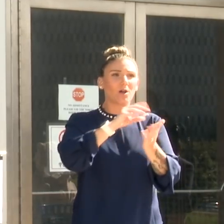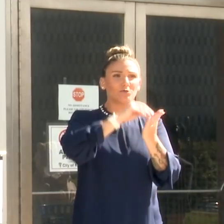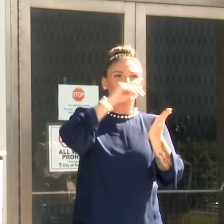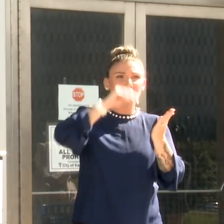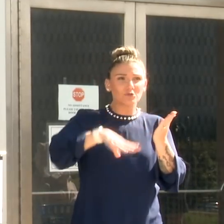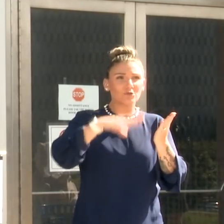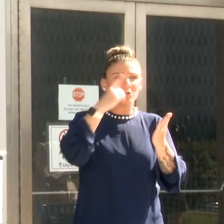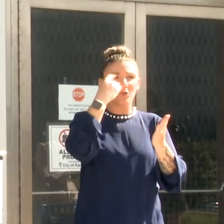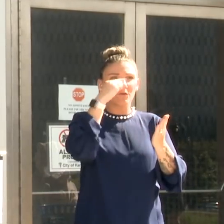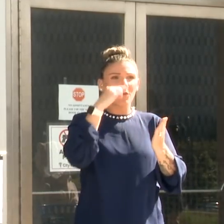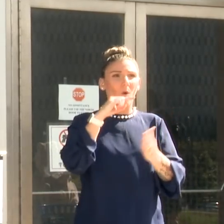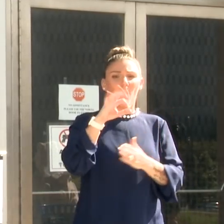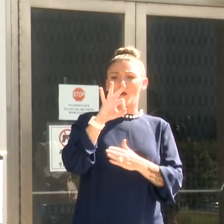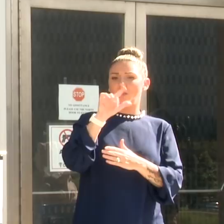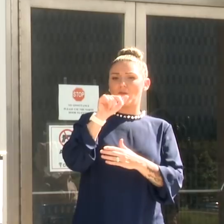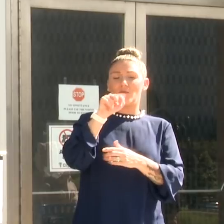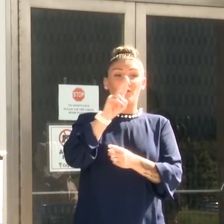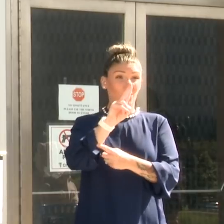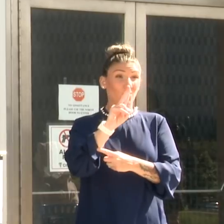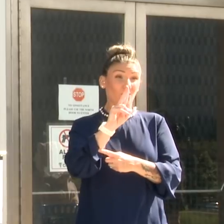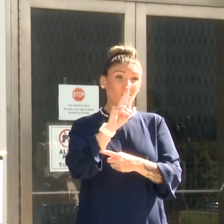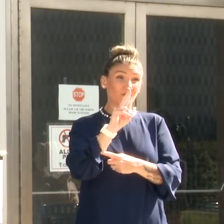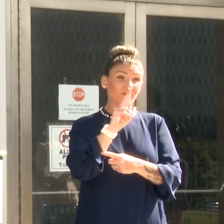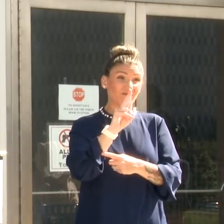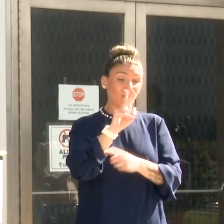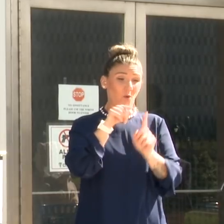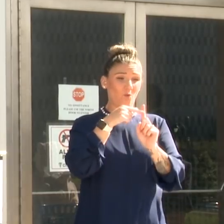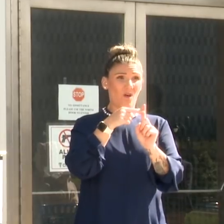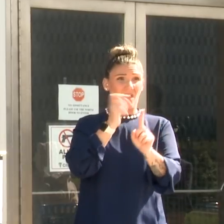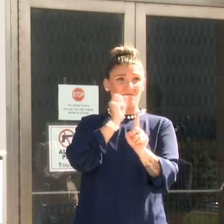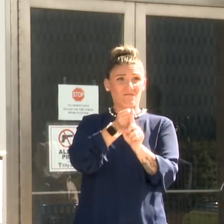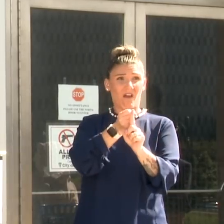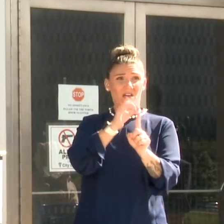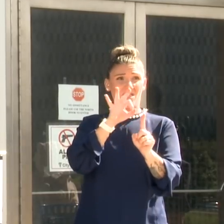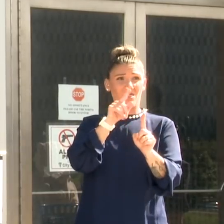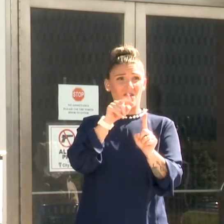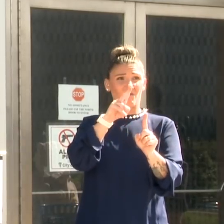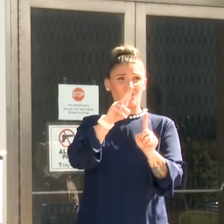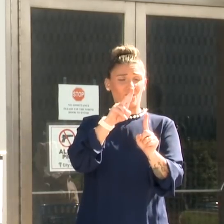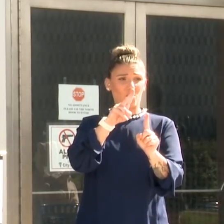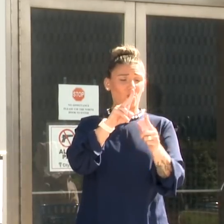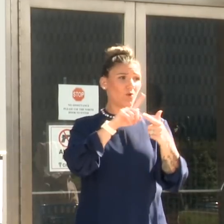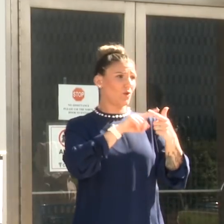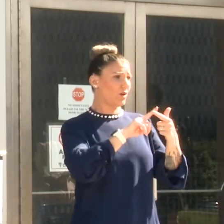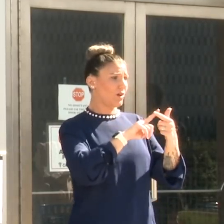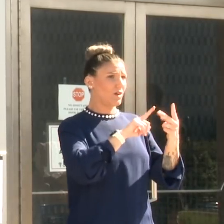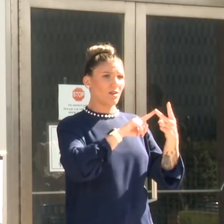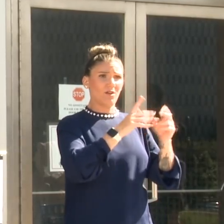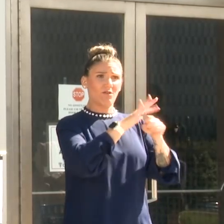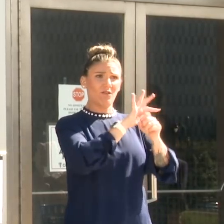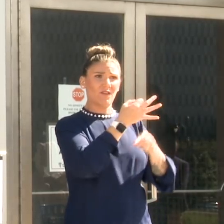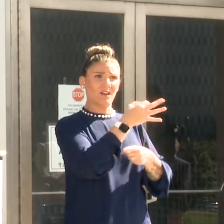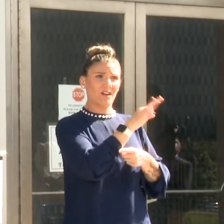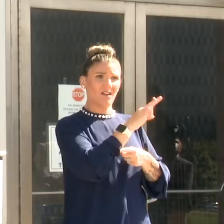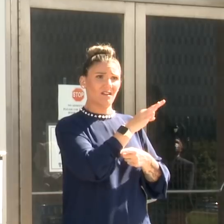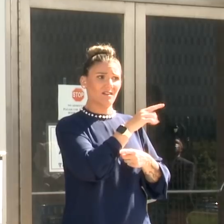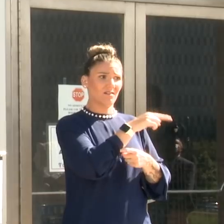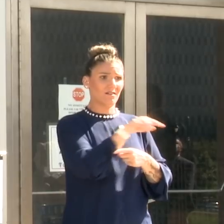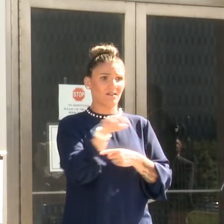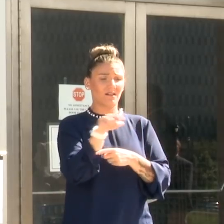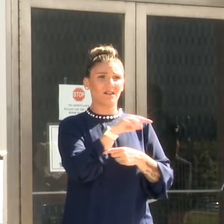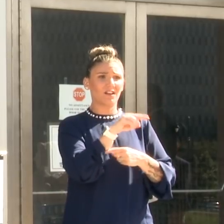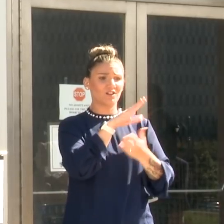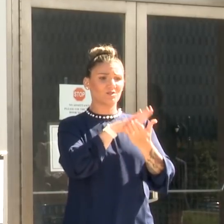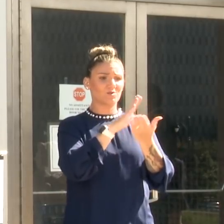for influenza, that when influenza hits and we have COVID, we may end up with schools